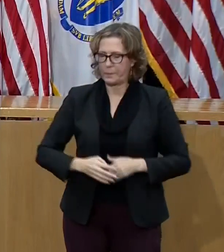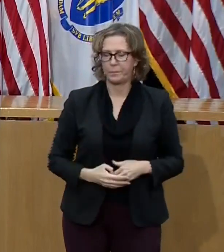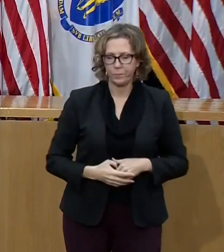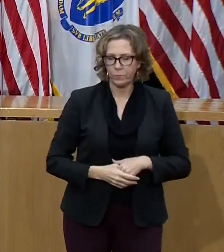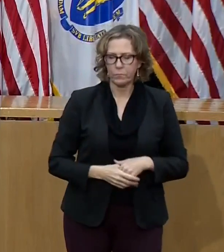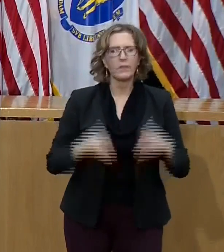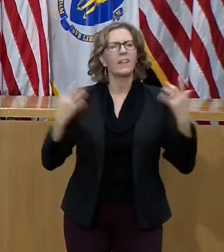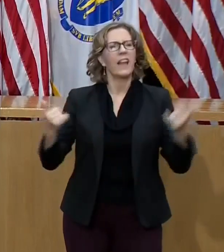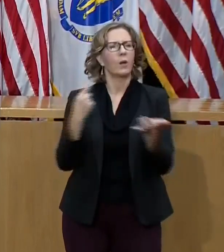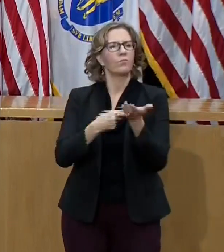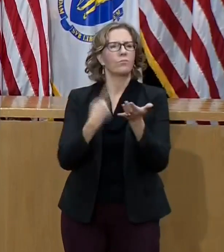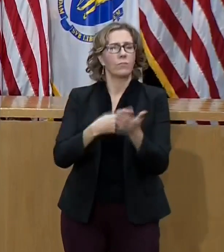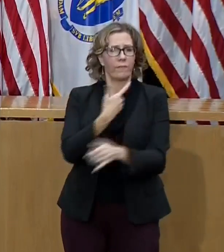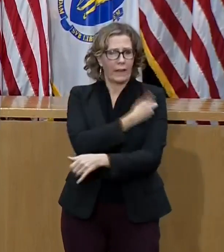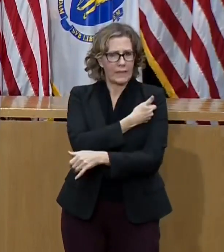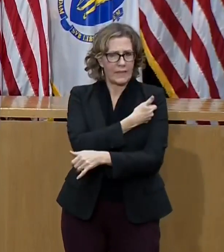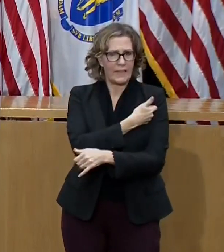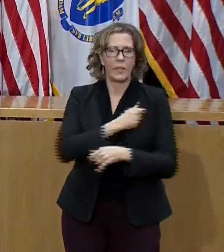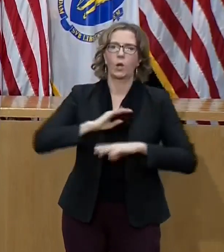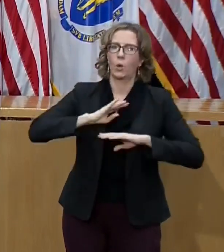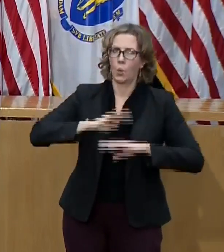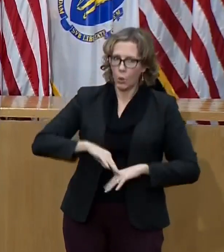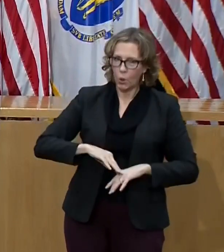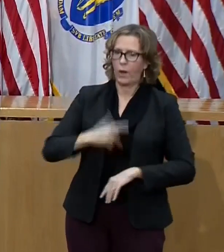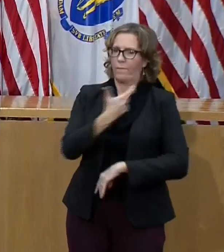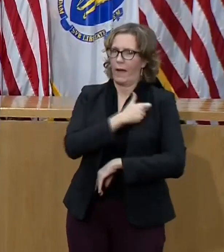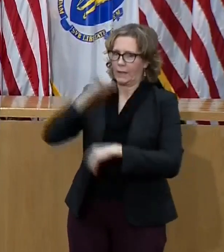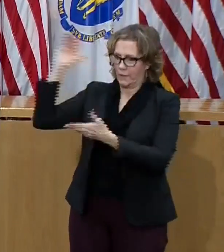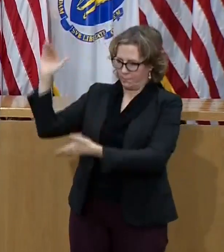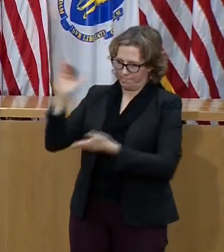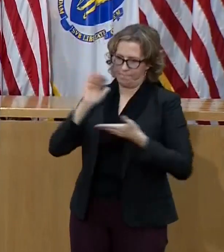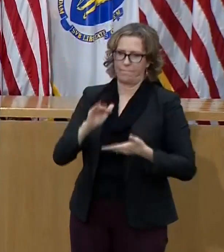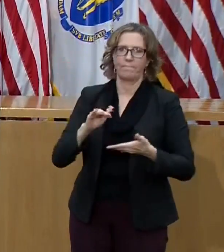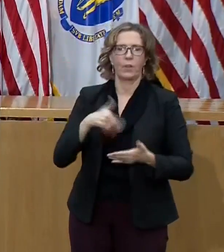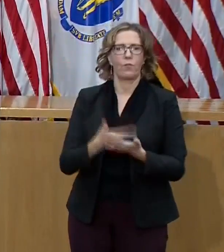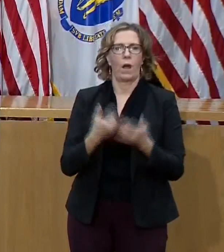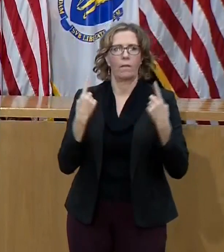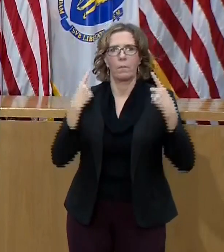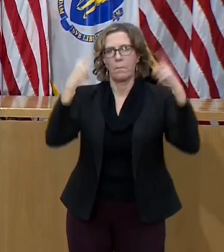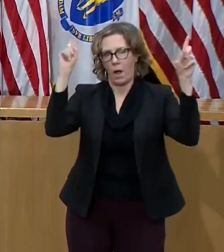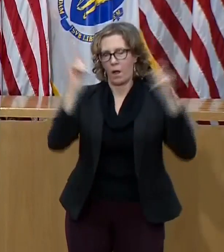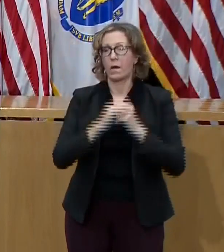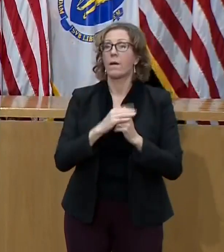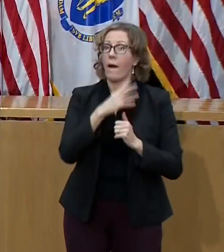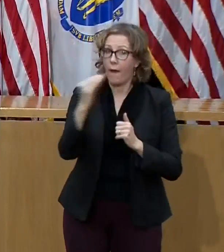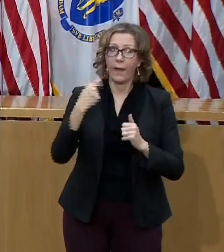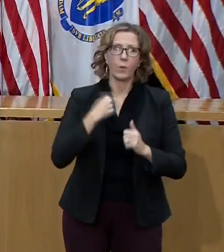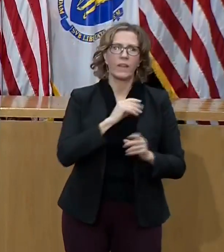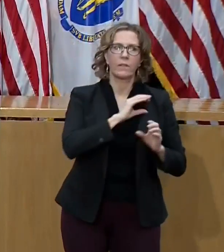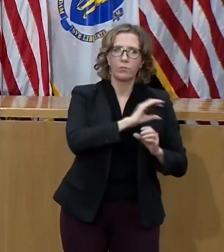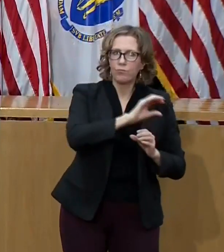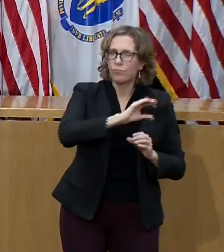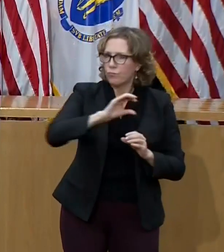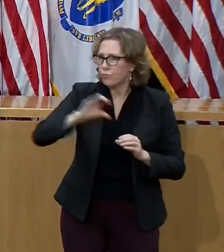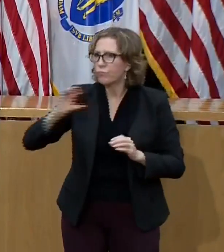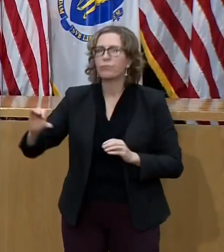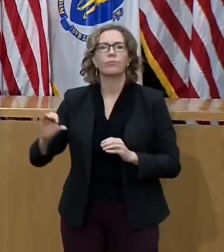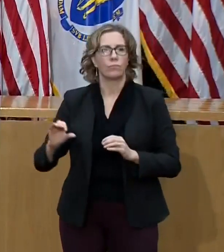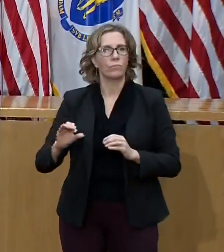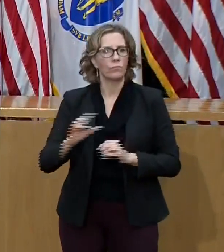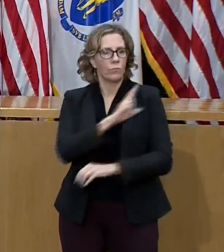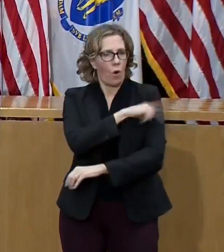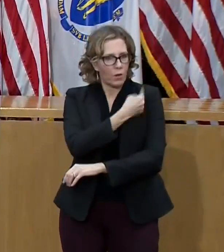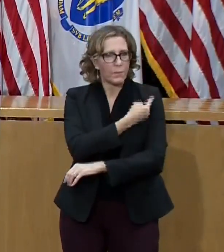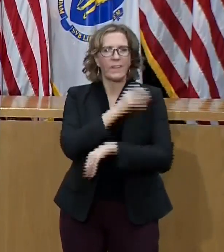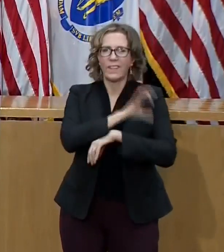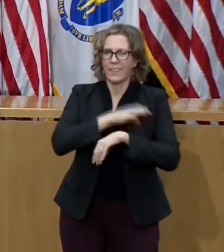they're here and their providers are administering doses. We're also finalizing plans to move forward in the vaccination plan